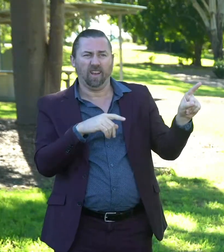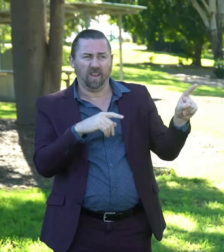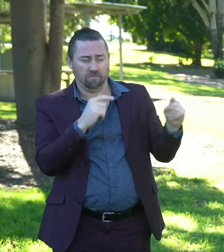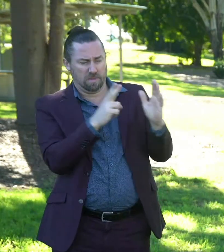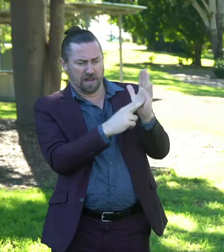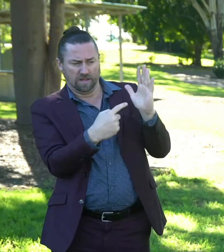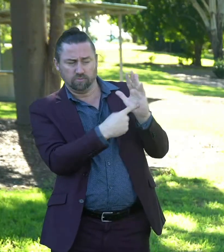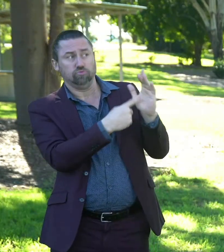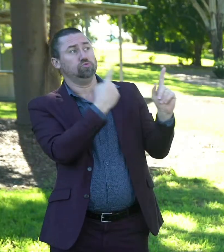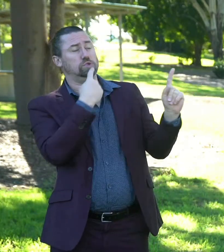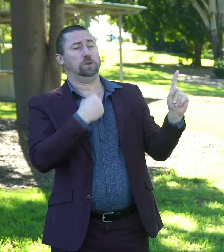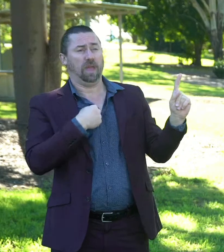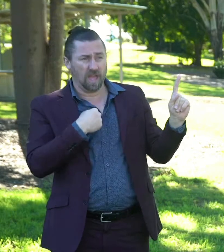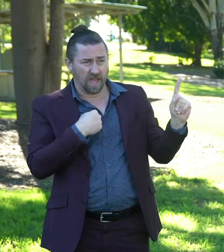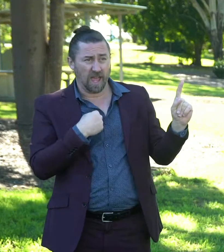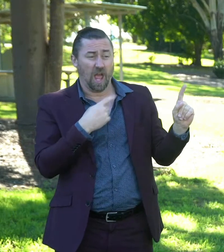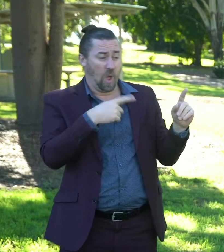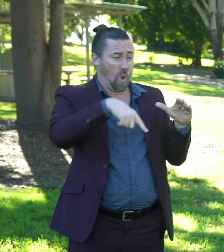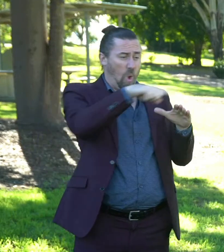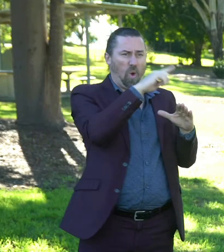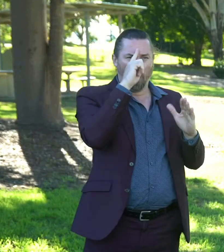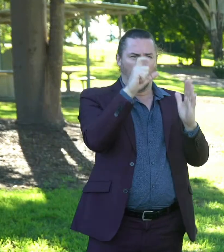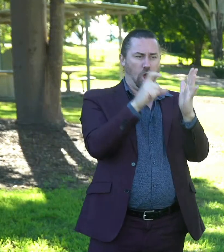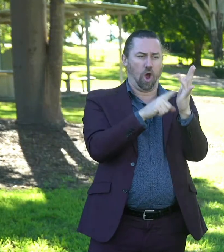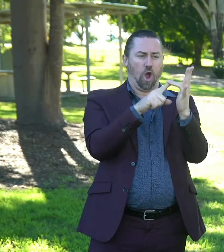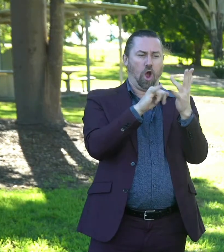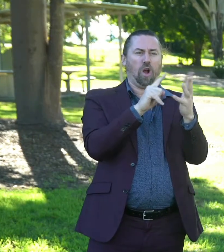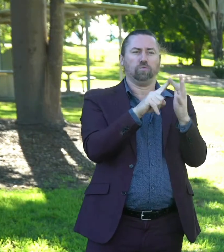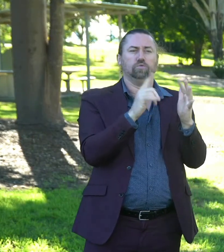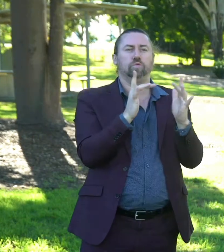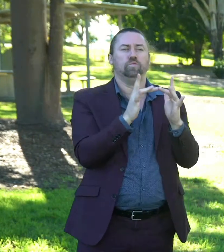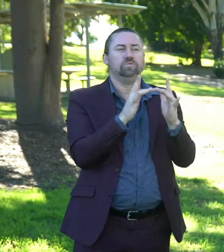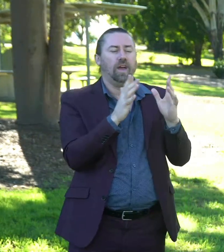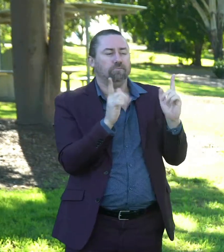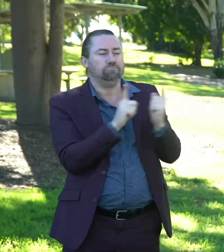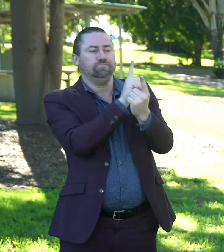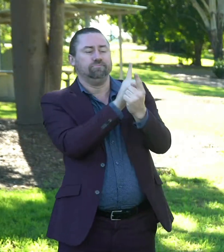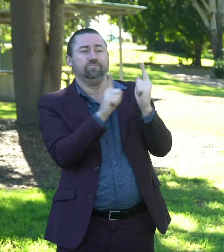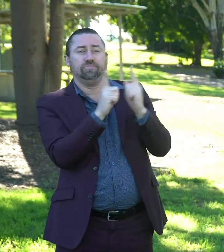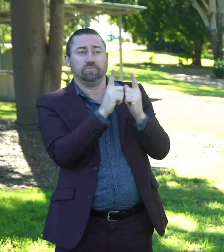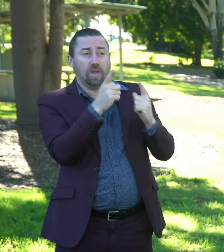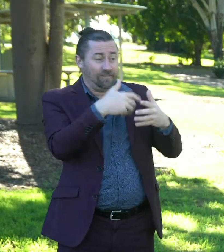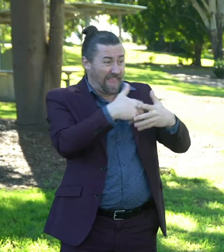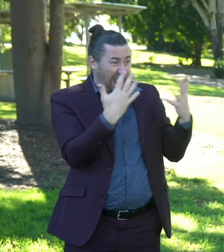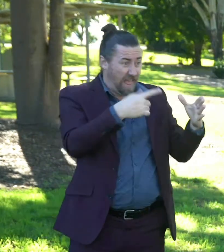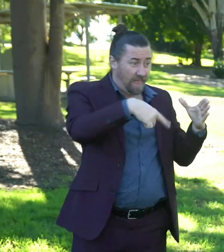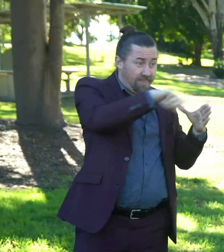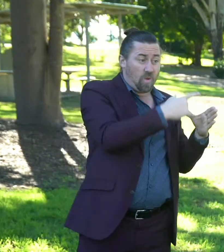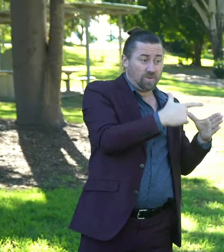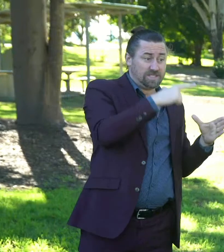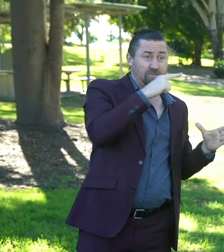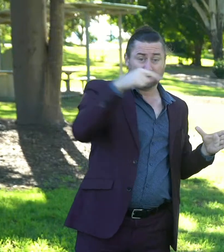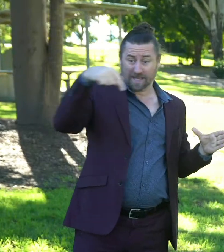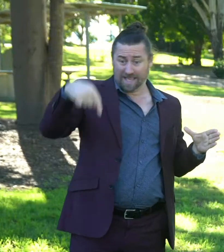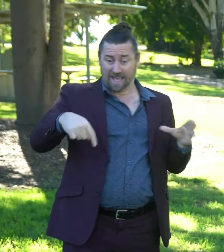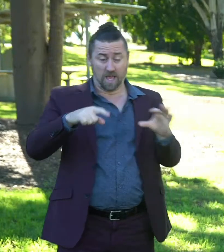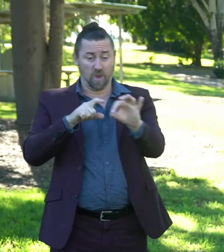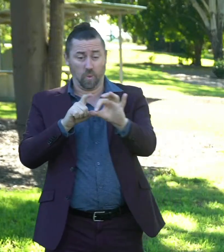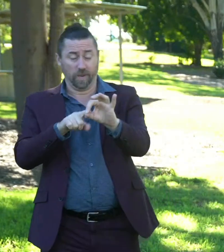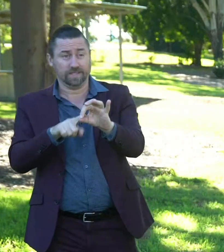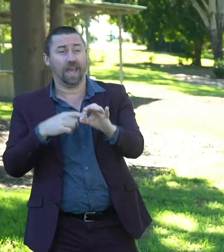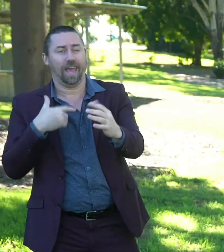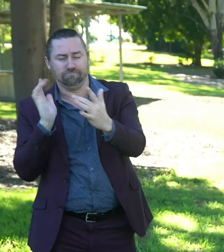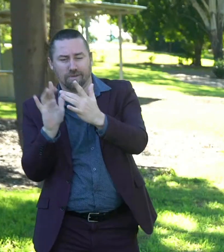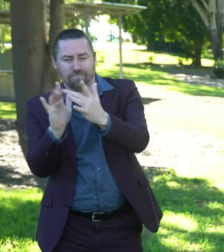that have been made close contacts. If any of those people are in Queensland, we're currently contacting them. We've already got hold